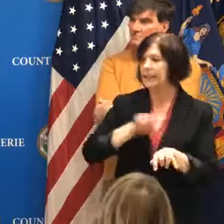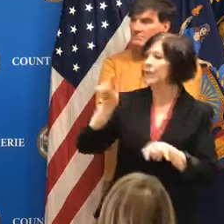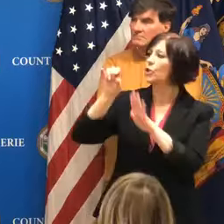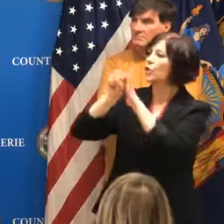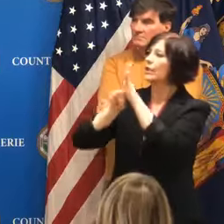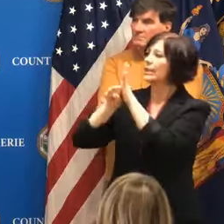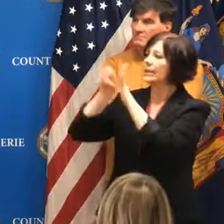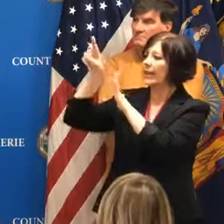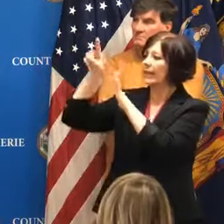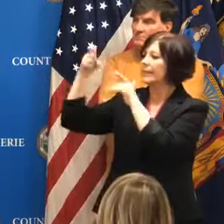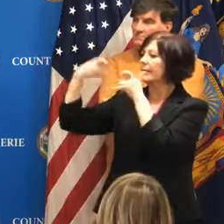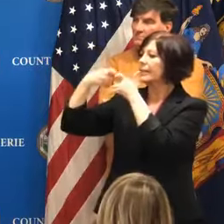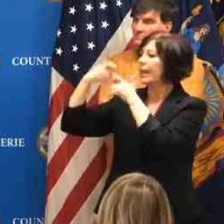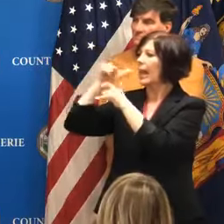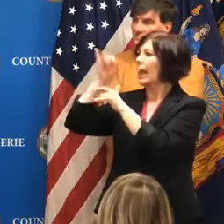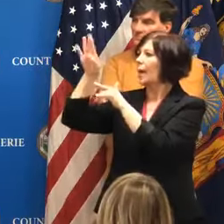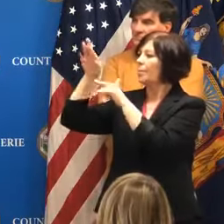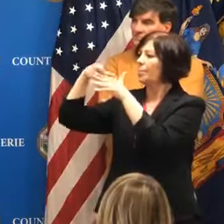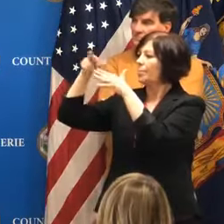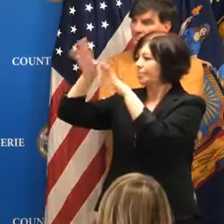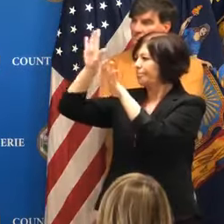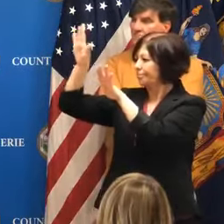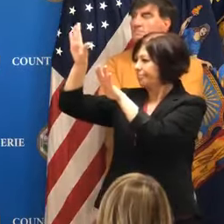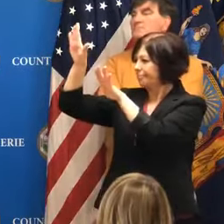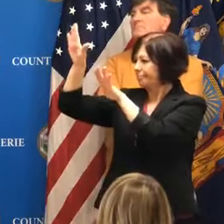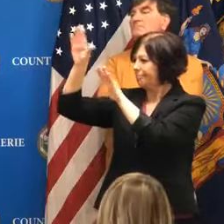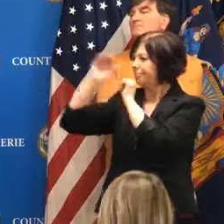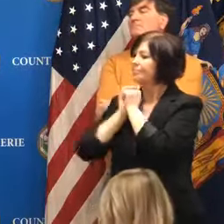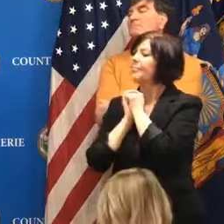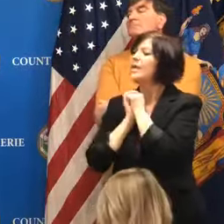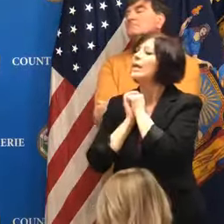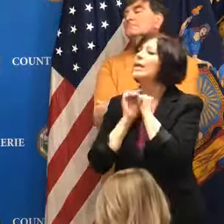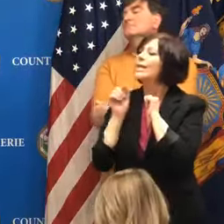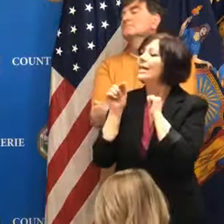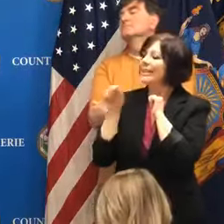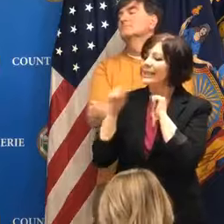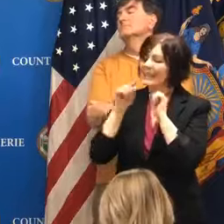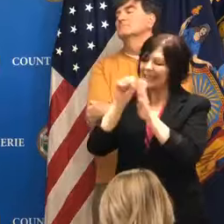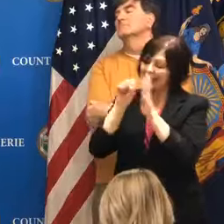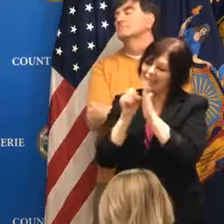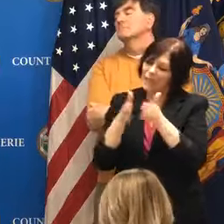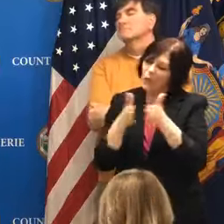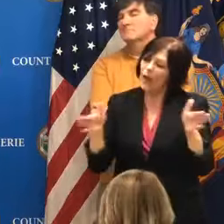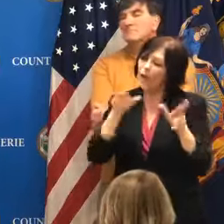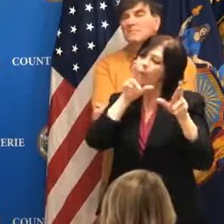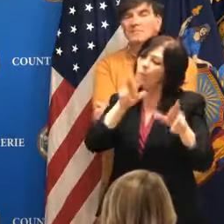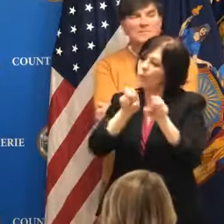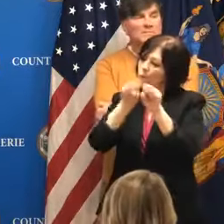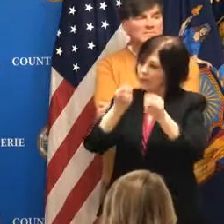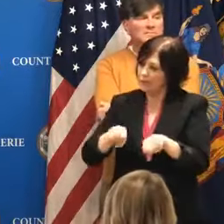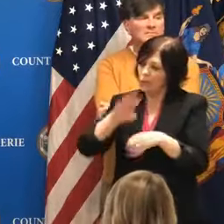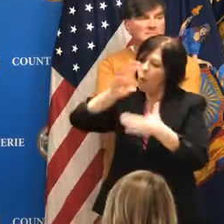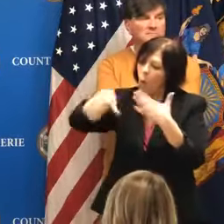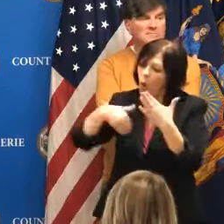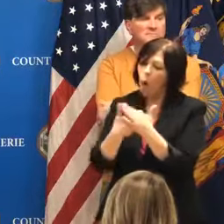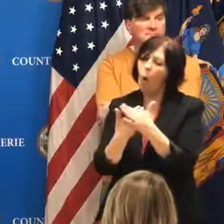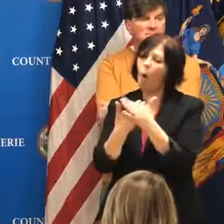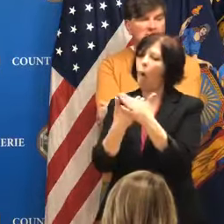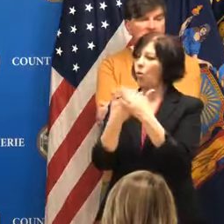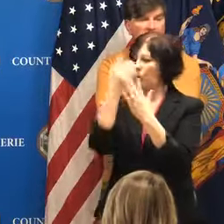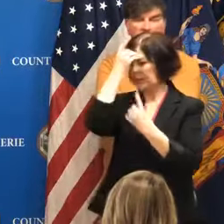State Electronic Clinical Laboratory Reporting System, ECLAIRS. So this is a statewide reporting system of all reportable